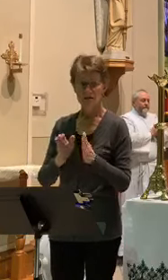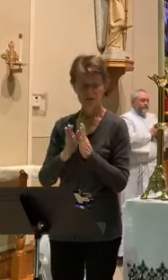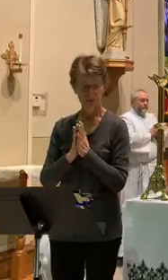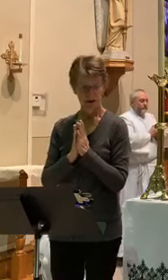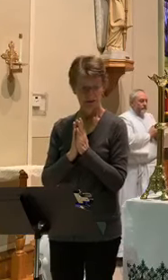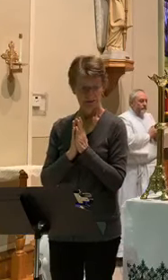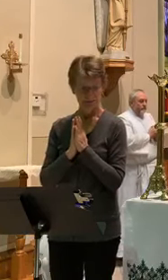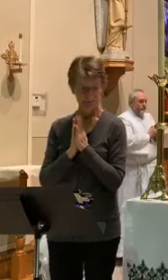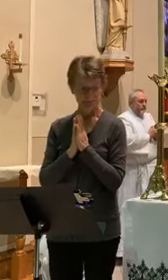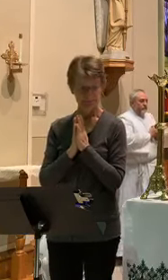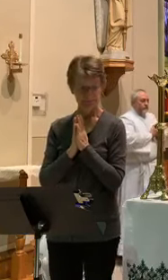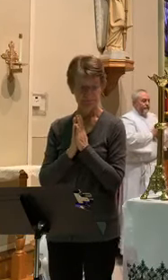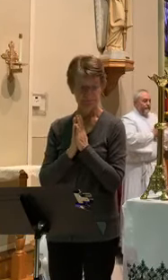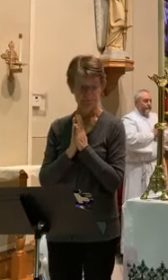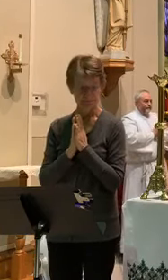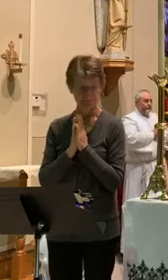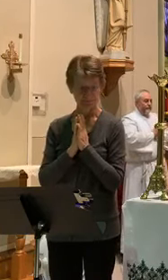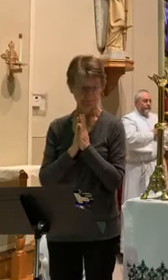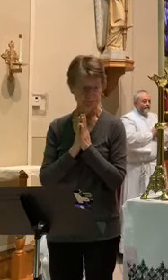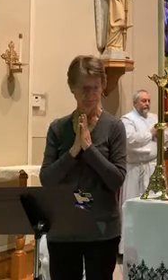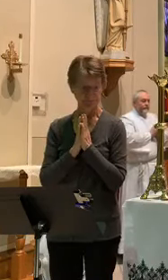pray.